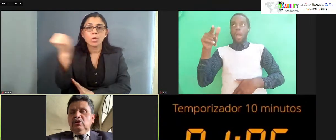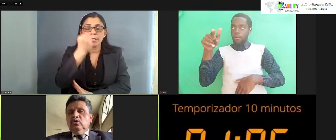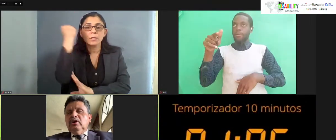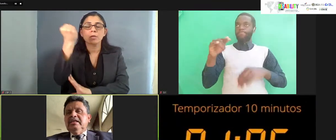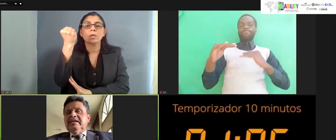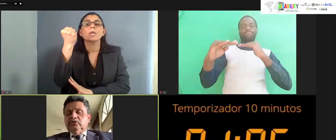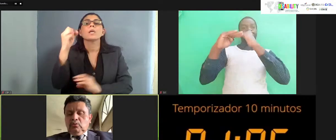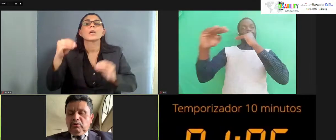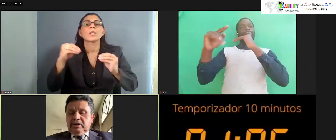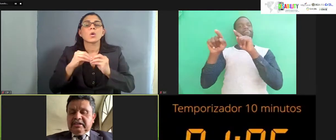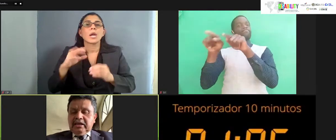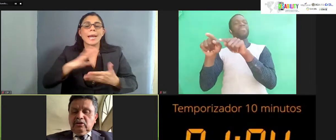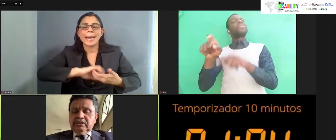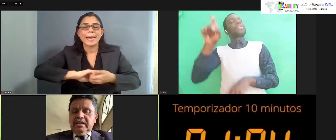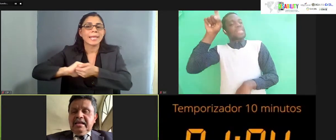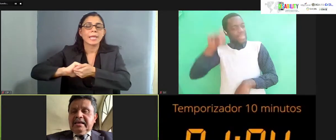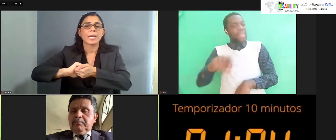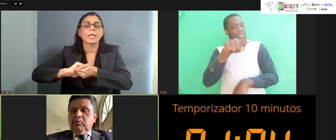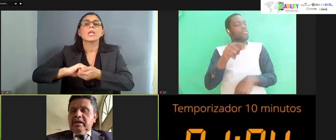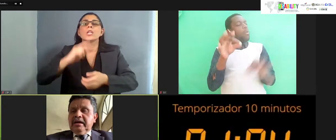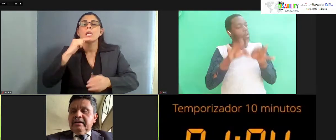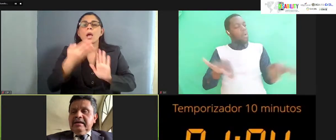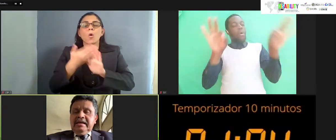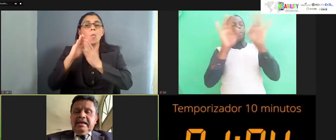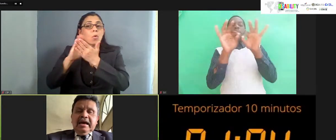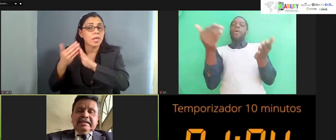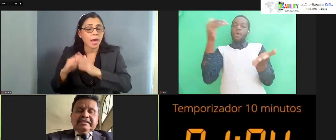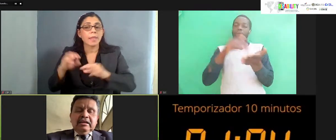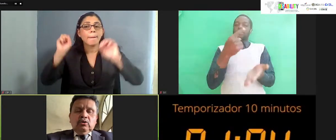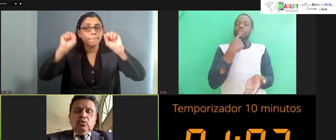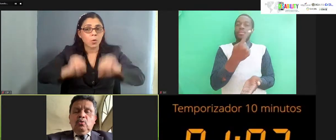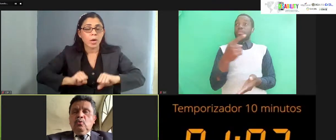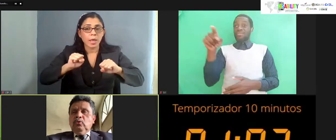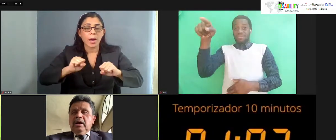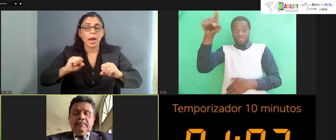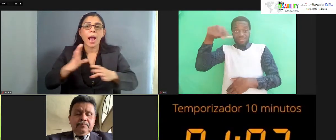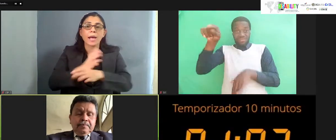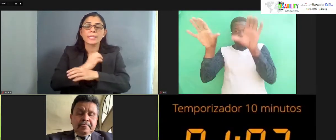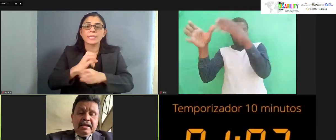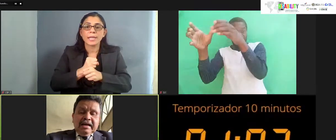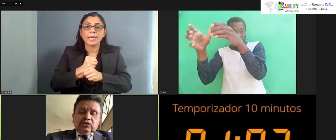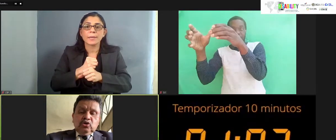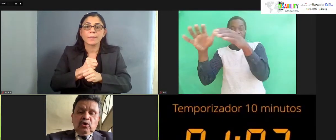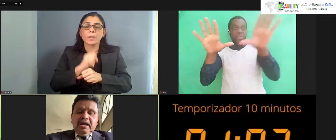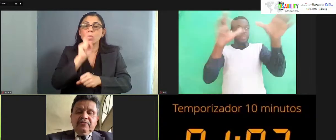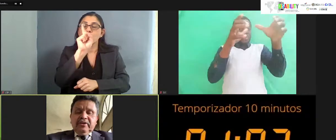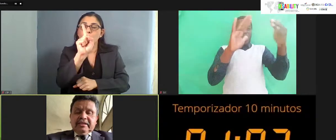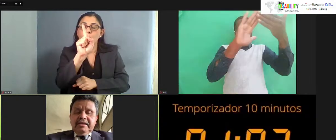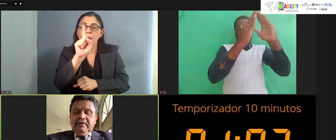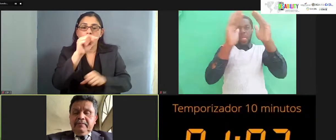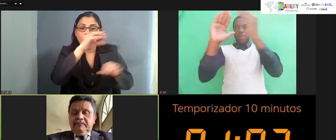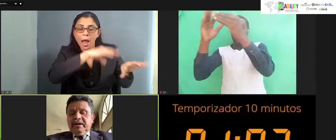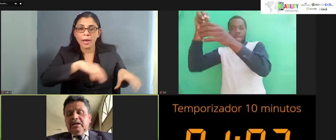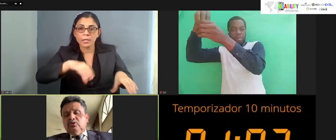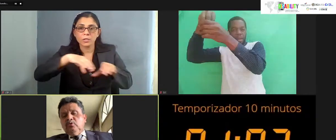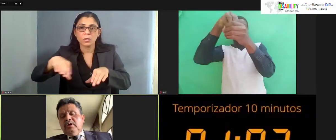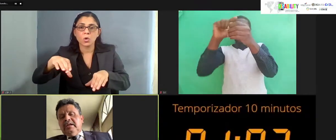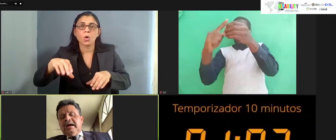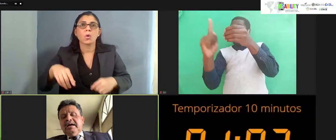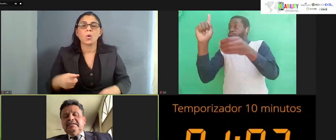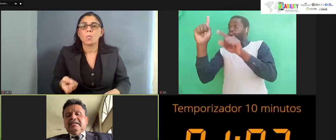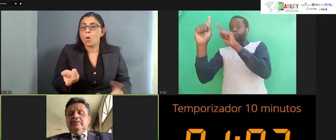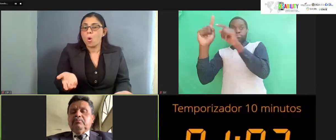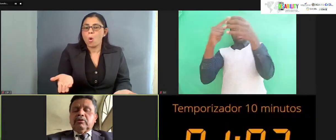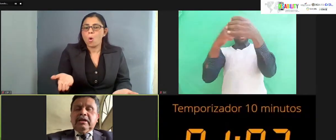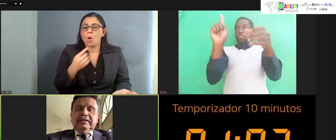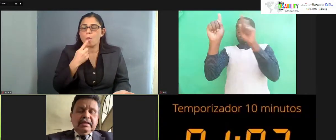training and potentiation of community leaders that would put together